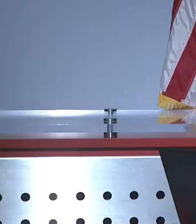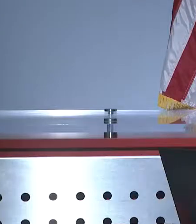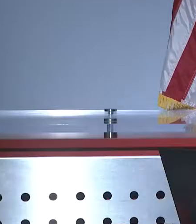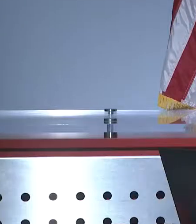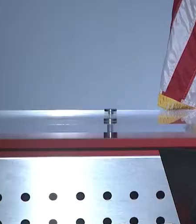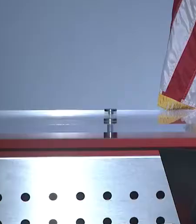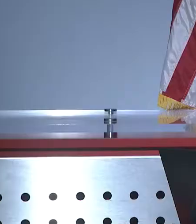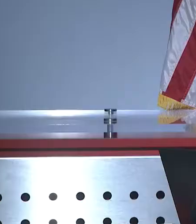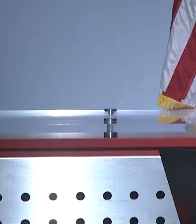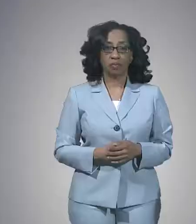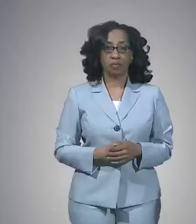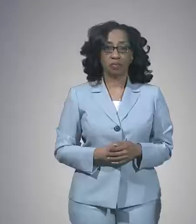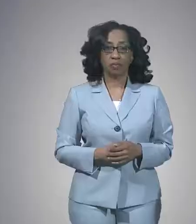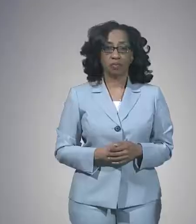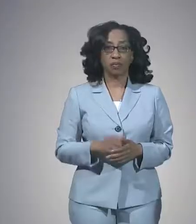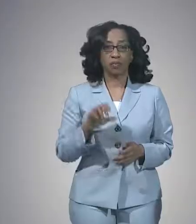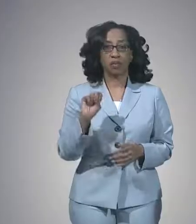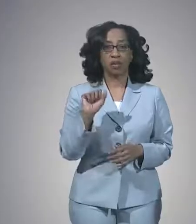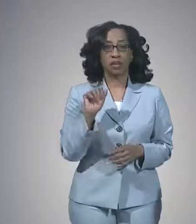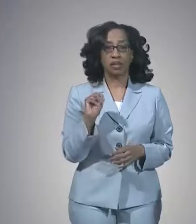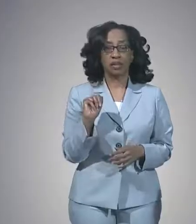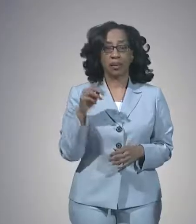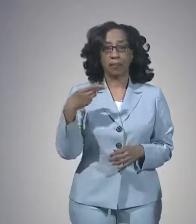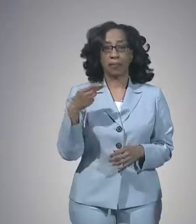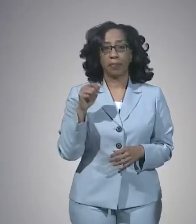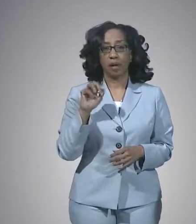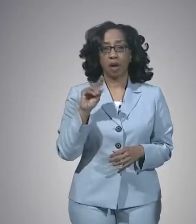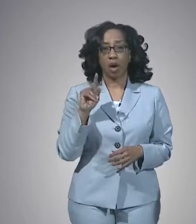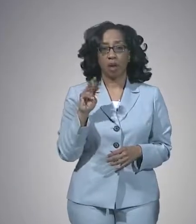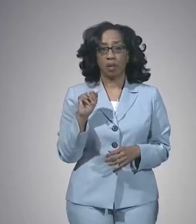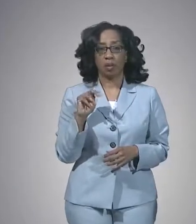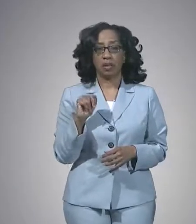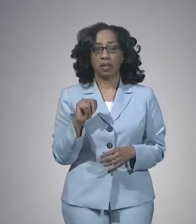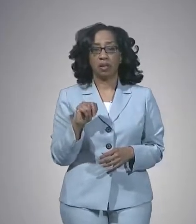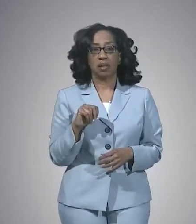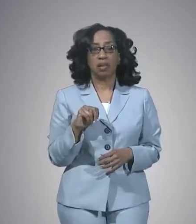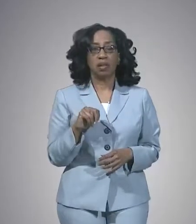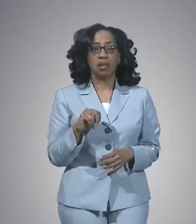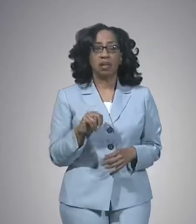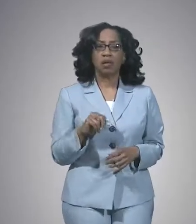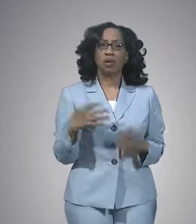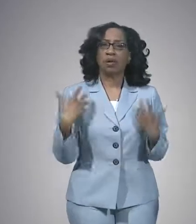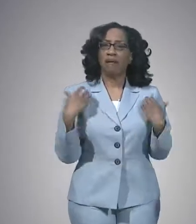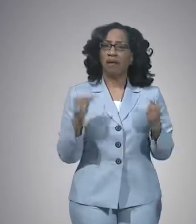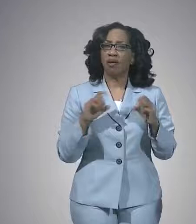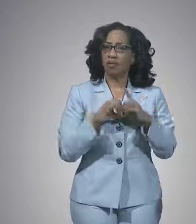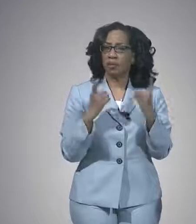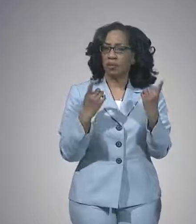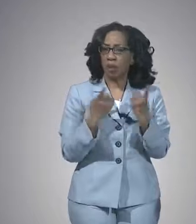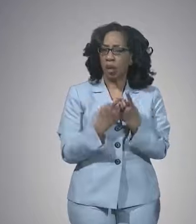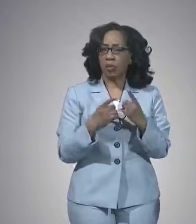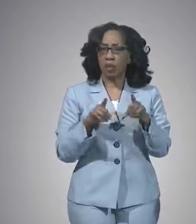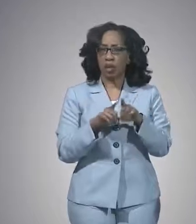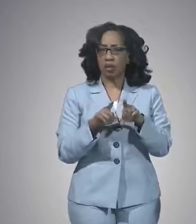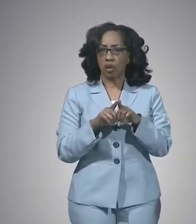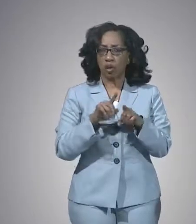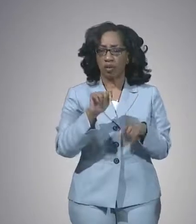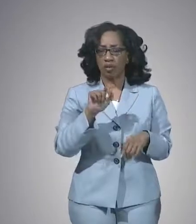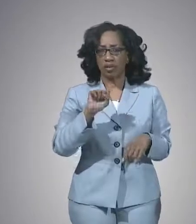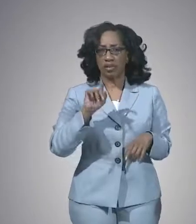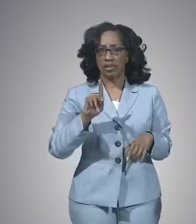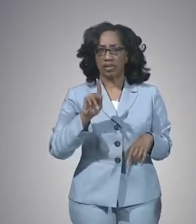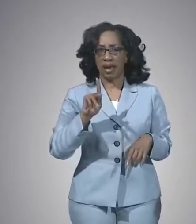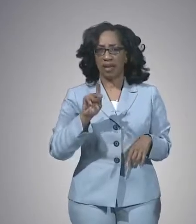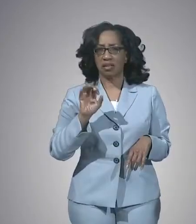Hardiman. Hi, one more question. What is the health department and joint task force projecting over the next